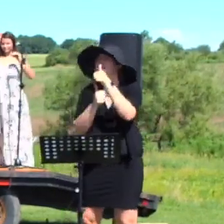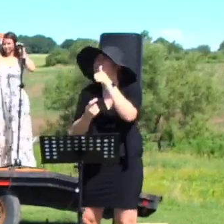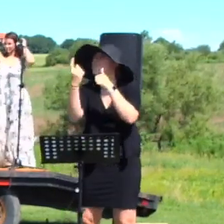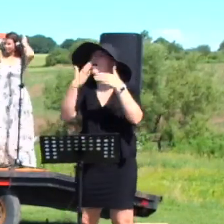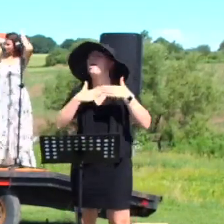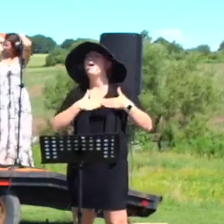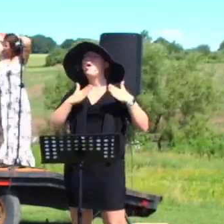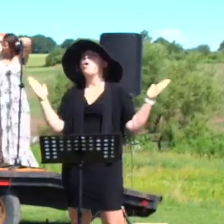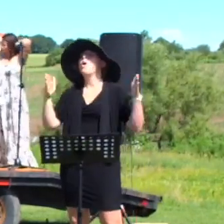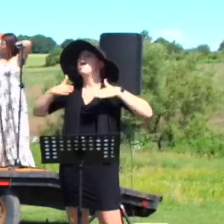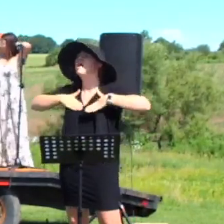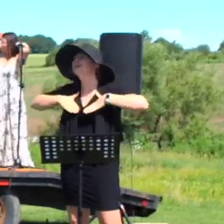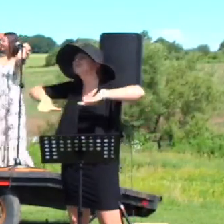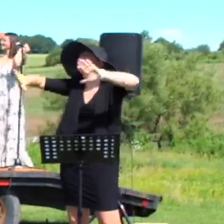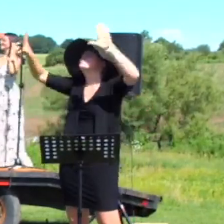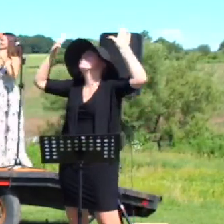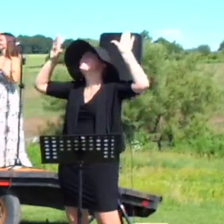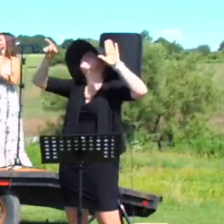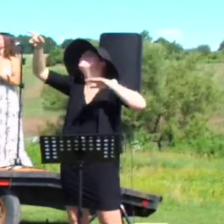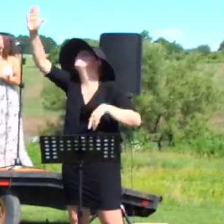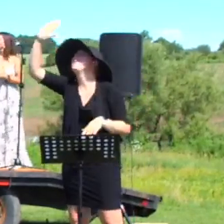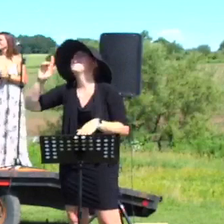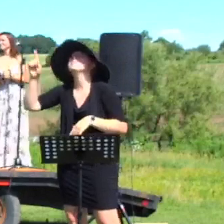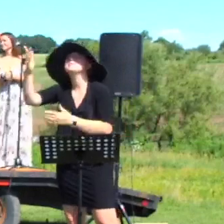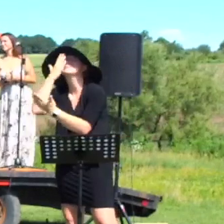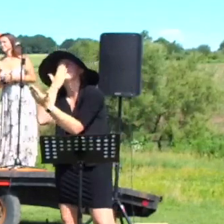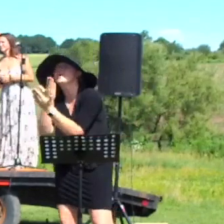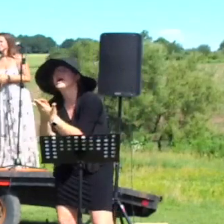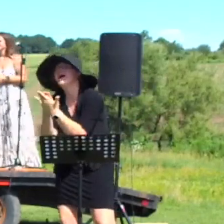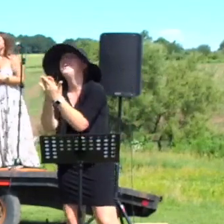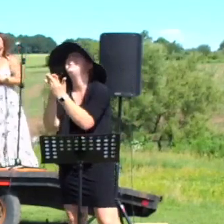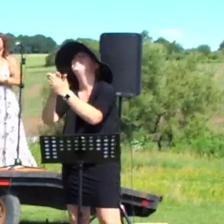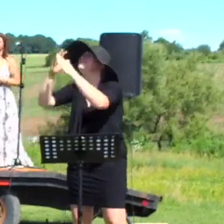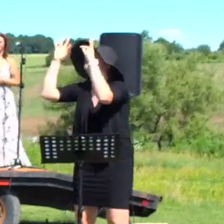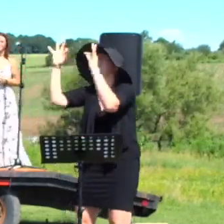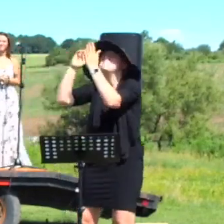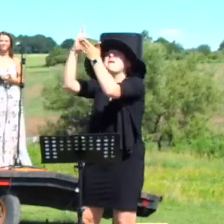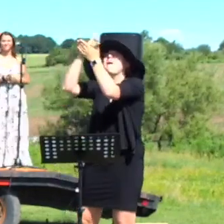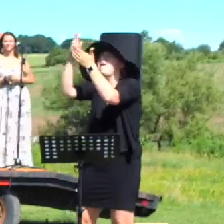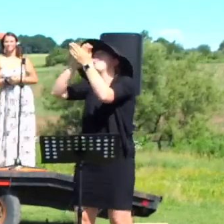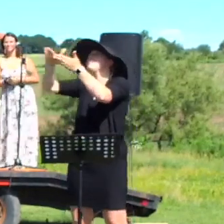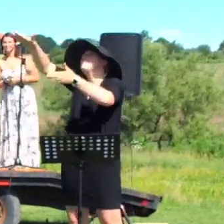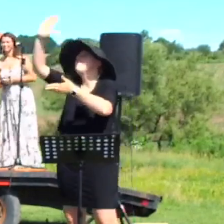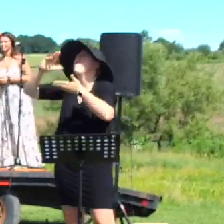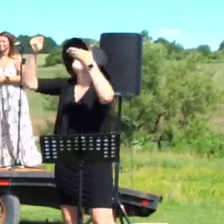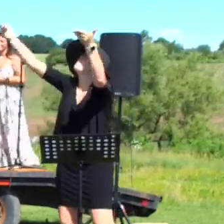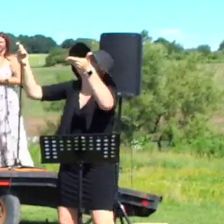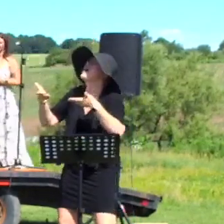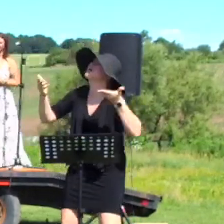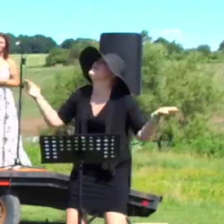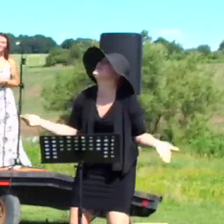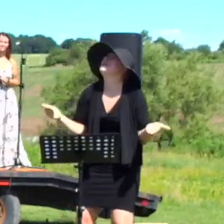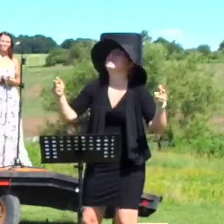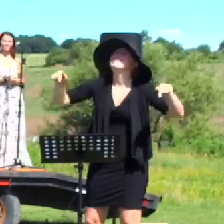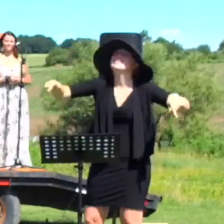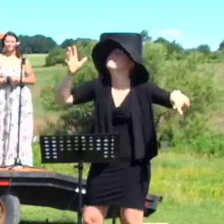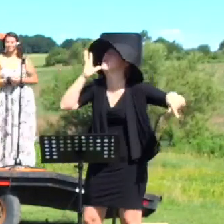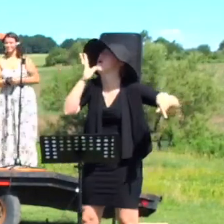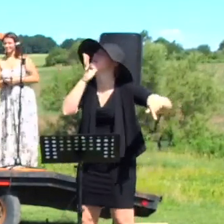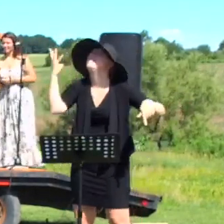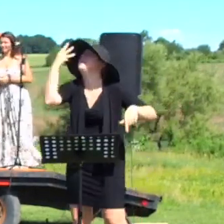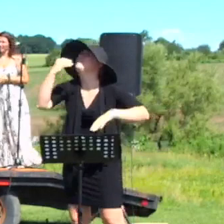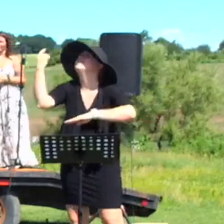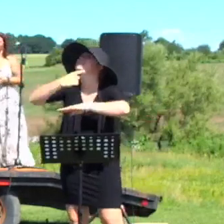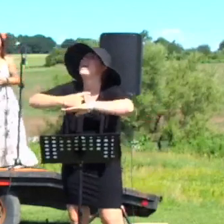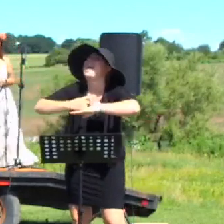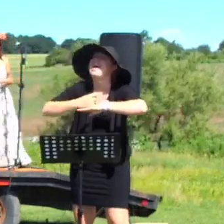surrenders to you. So good. You are so good, and we just welcome you here at this farm on this beautiful day